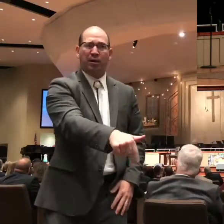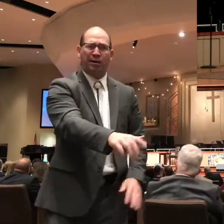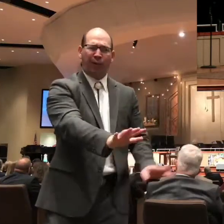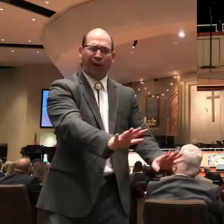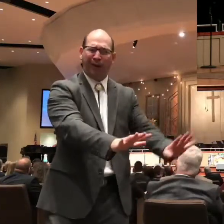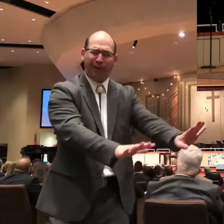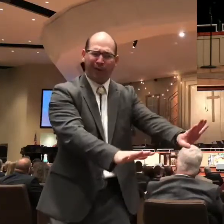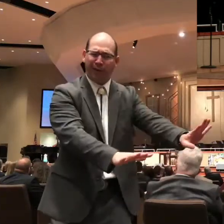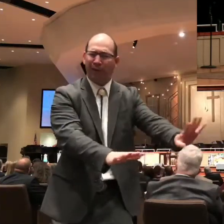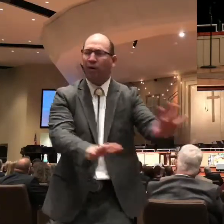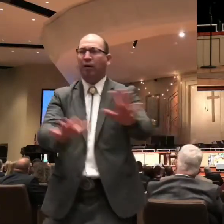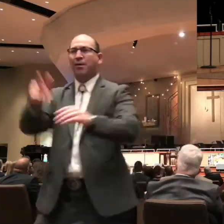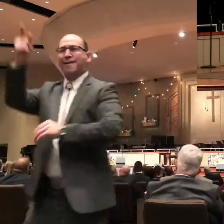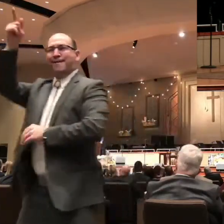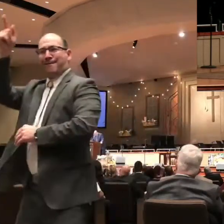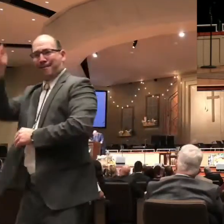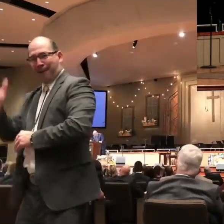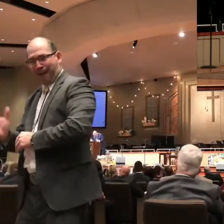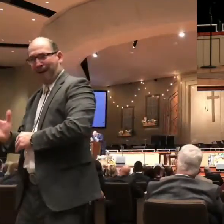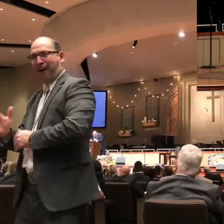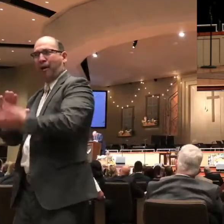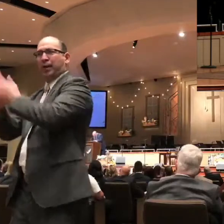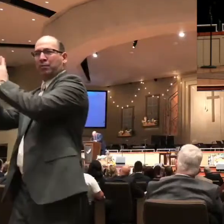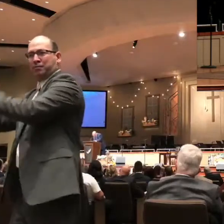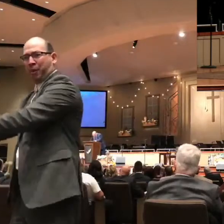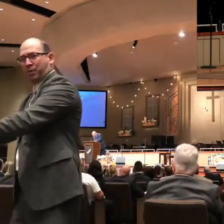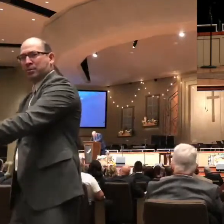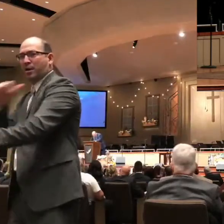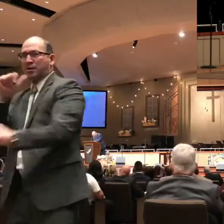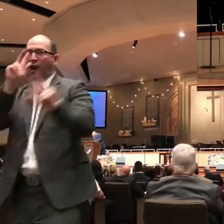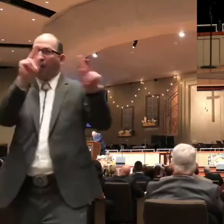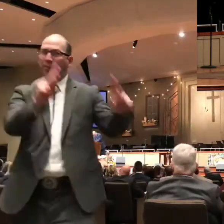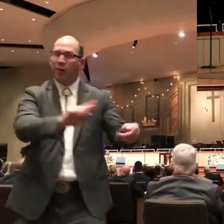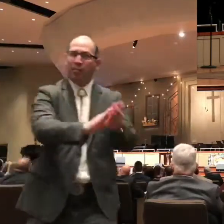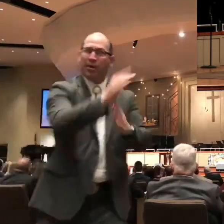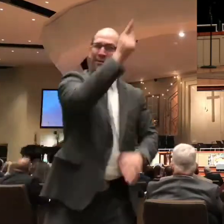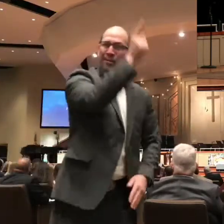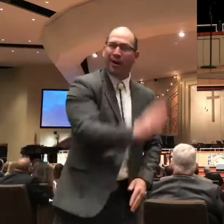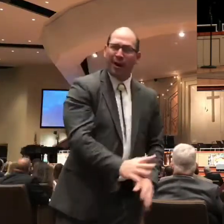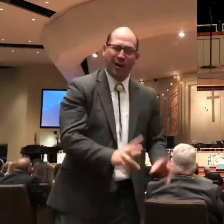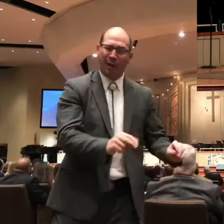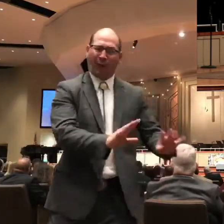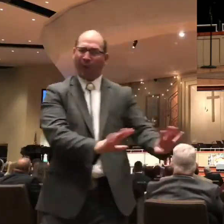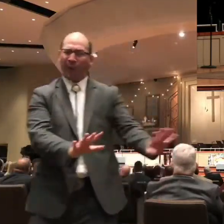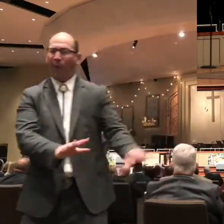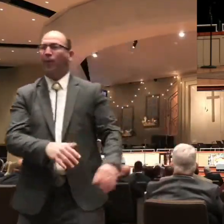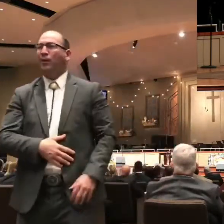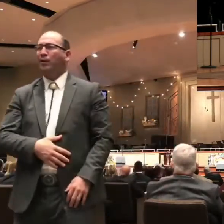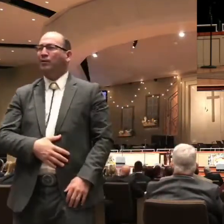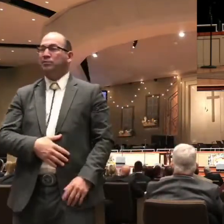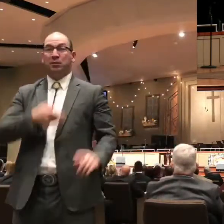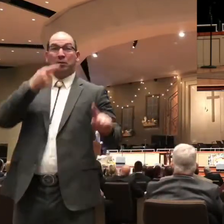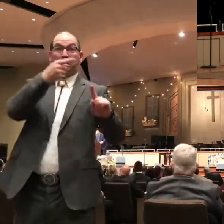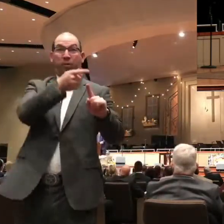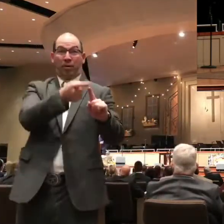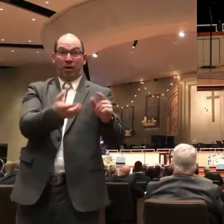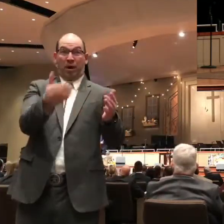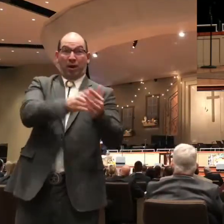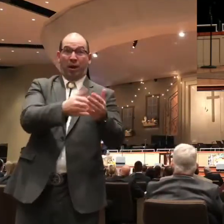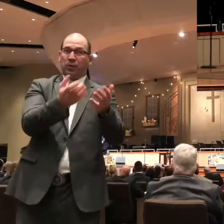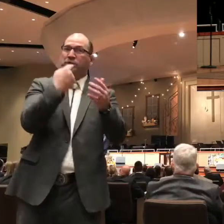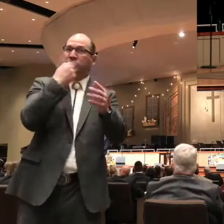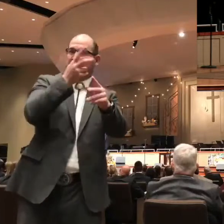Jesus Christ. They are cowardly. They sneak in to deceive with their teaching. And the idea of this text, and I want to say this very